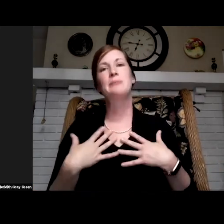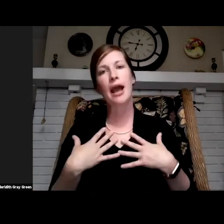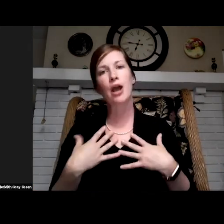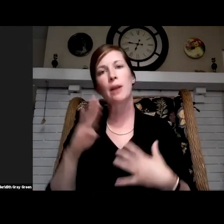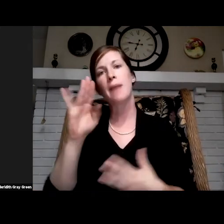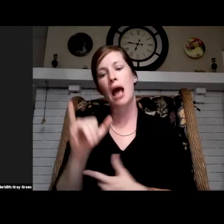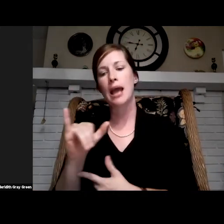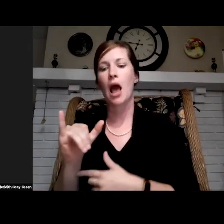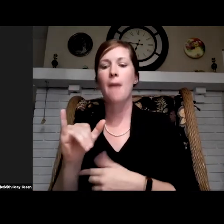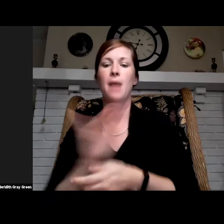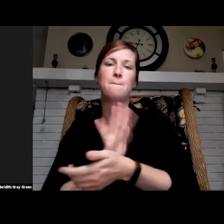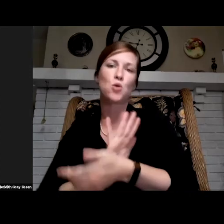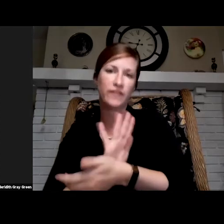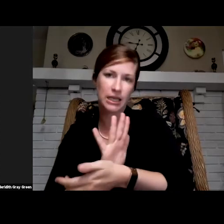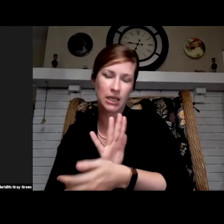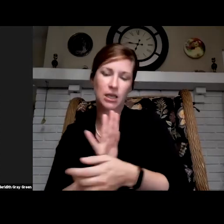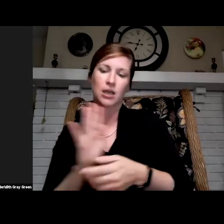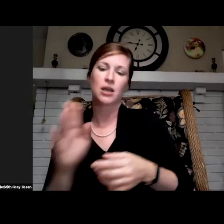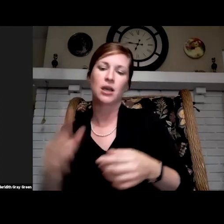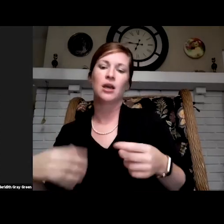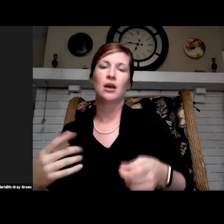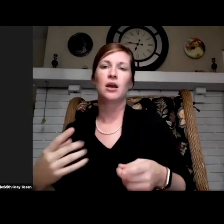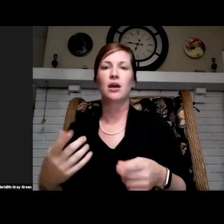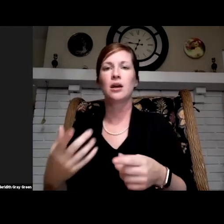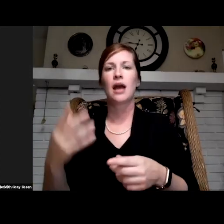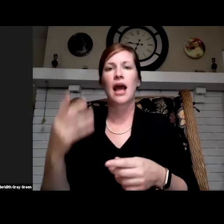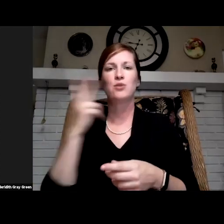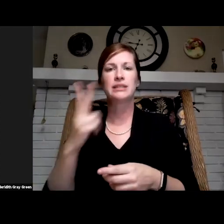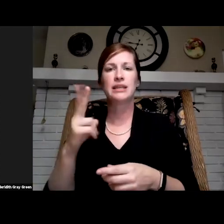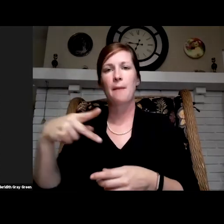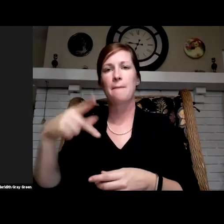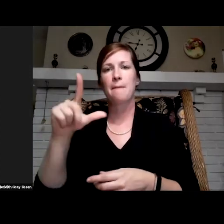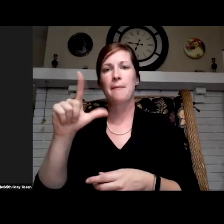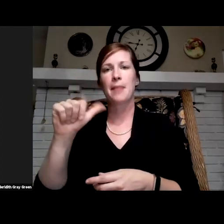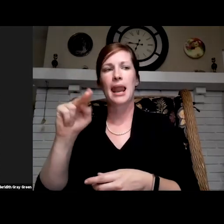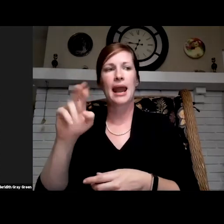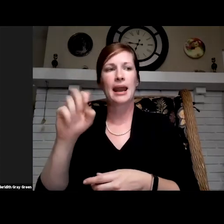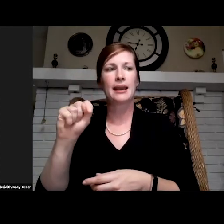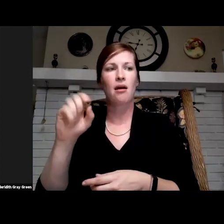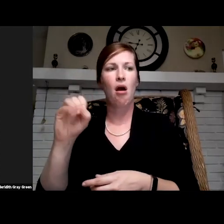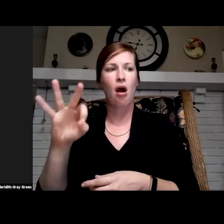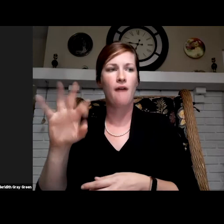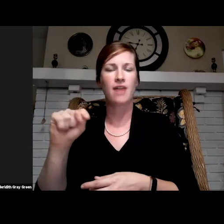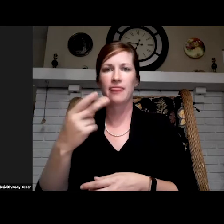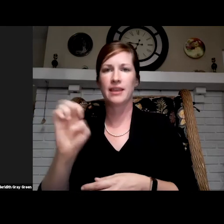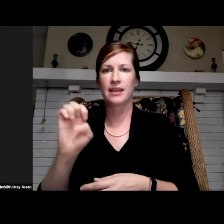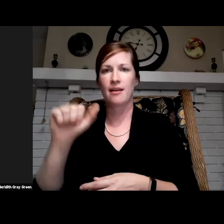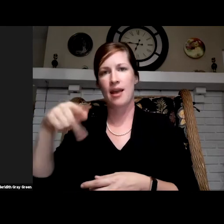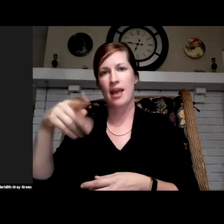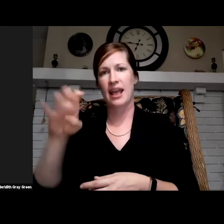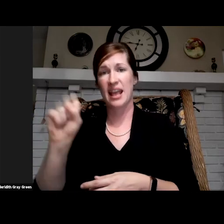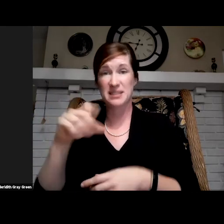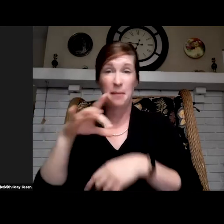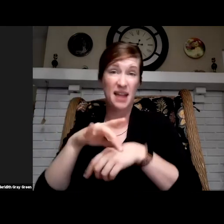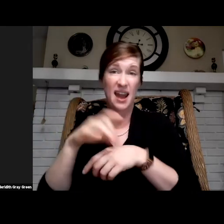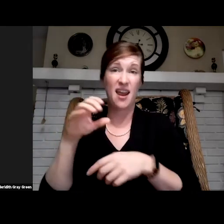So the building was inspired by the movie that you see. Have you seen? It's Planet